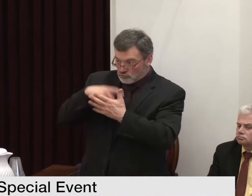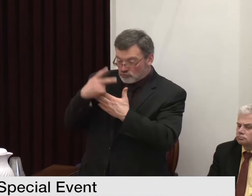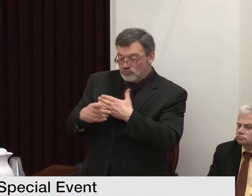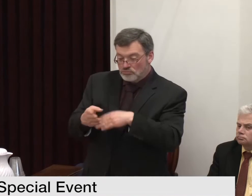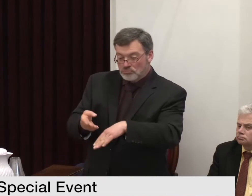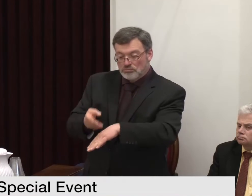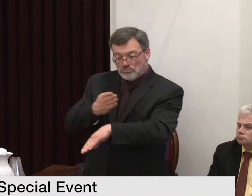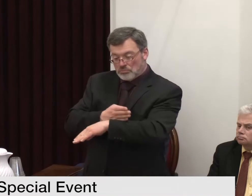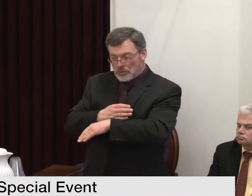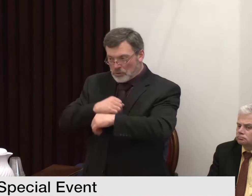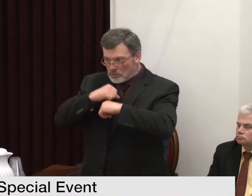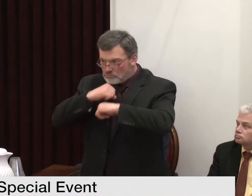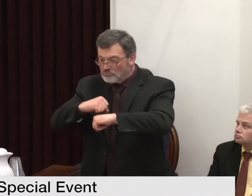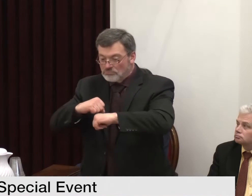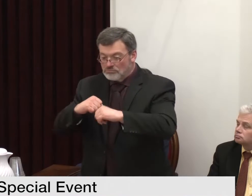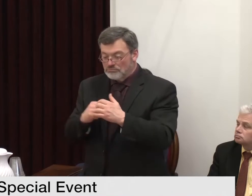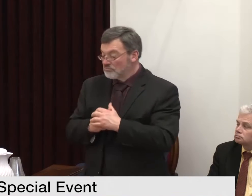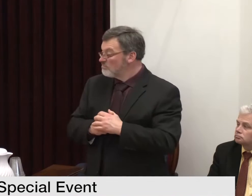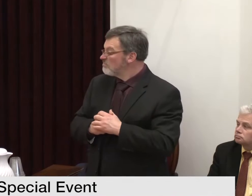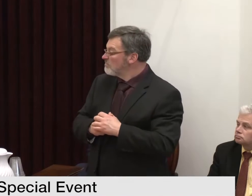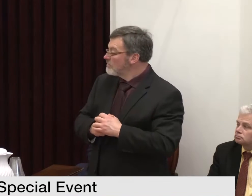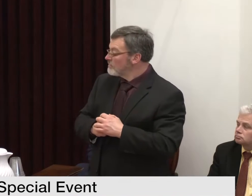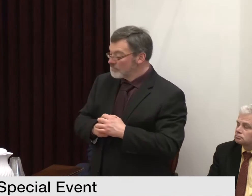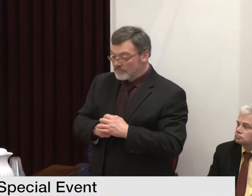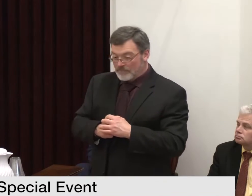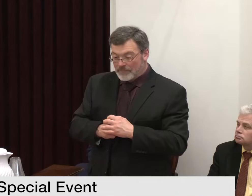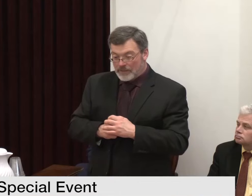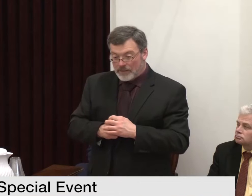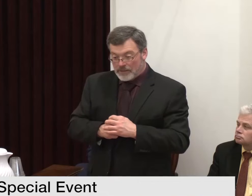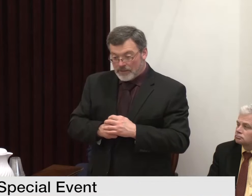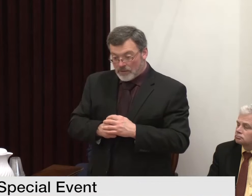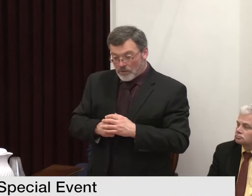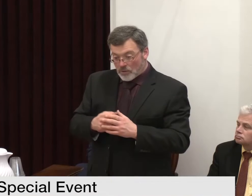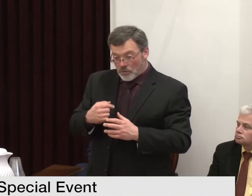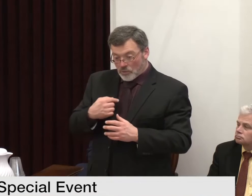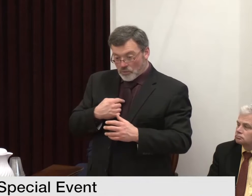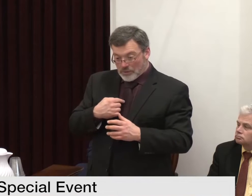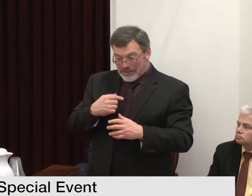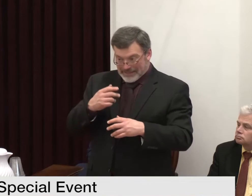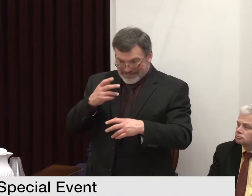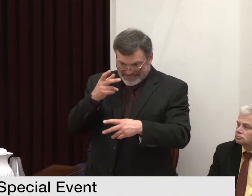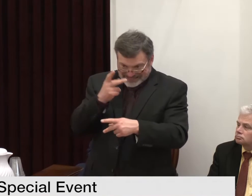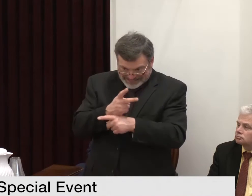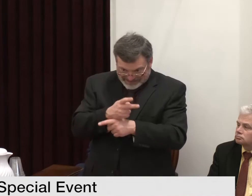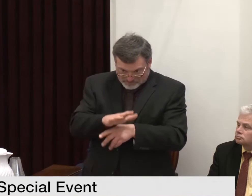for recovery projects to keep or add properties to the grand list.